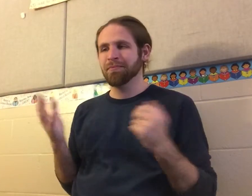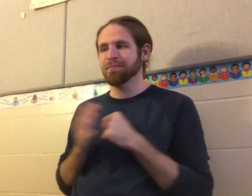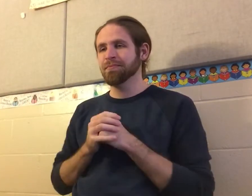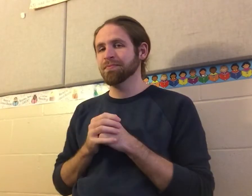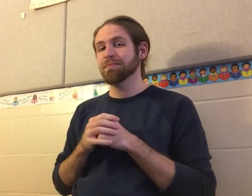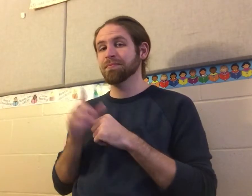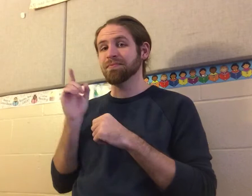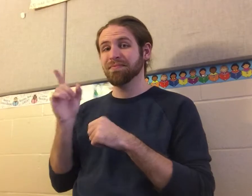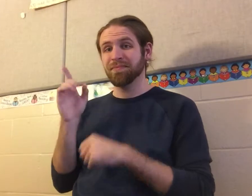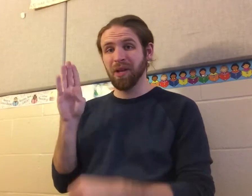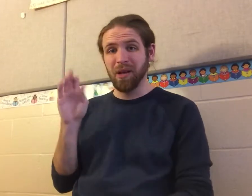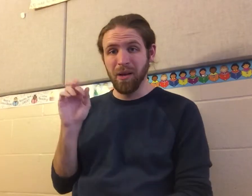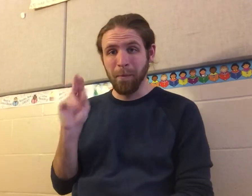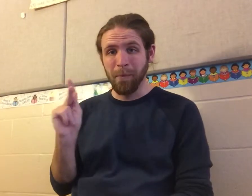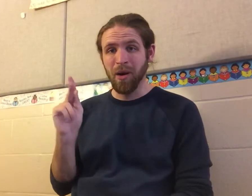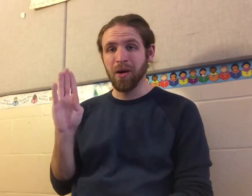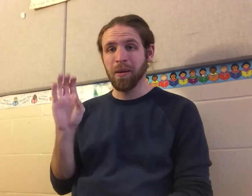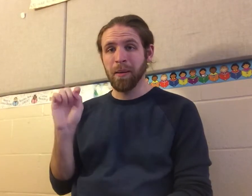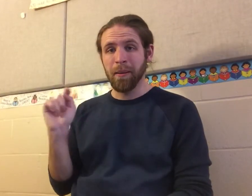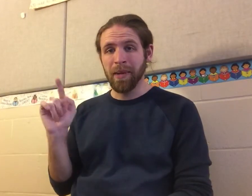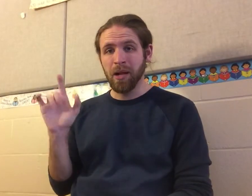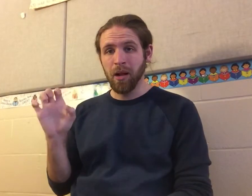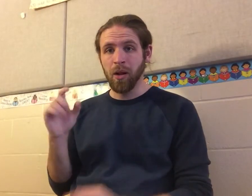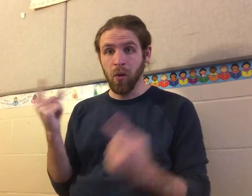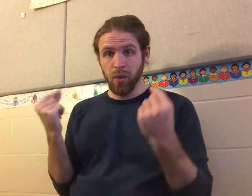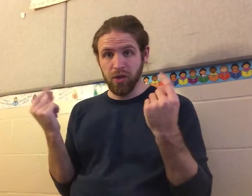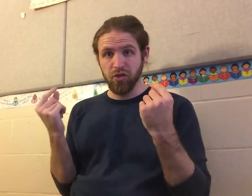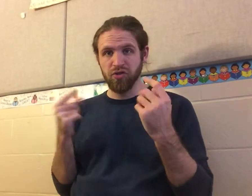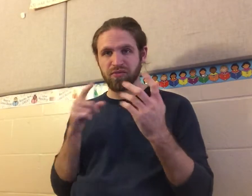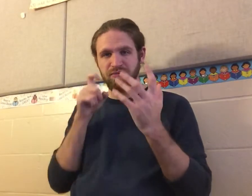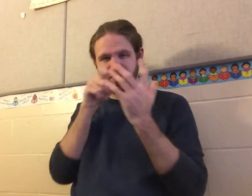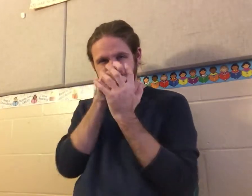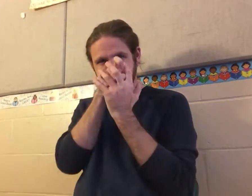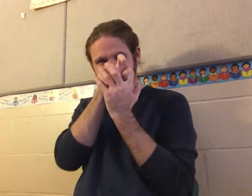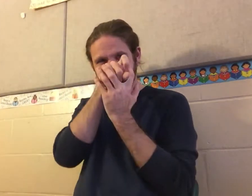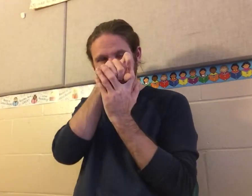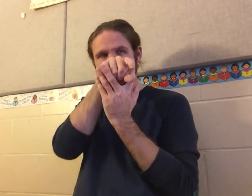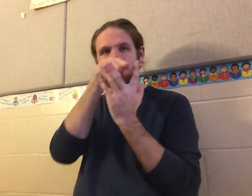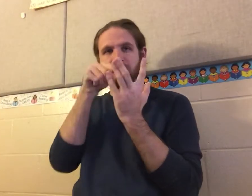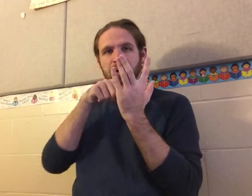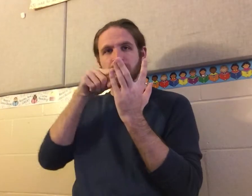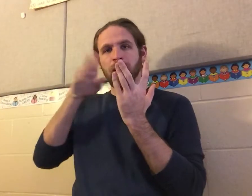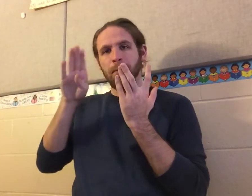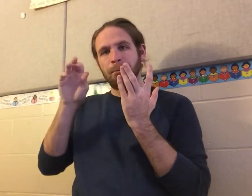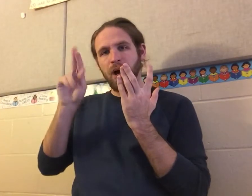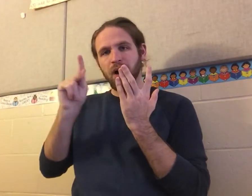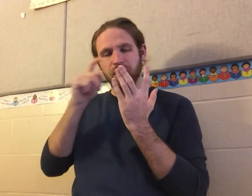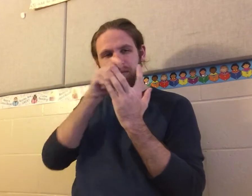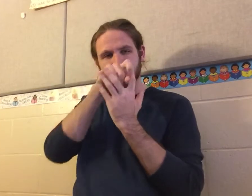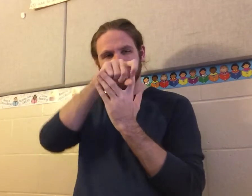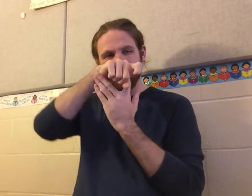Bark beetles burrow or dig under the tree's bark, creating a series of tunnels in which they lay their eggs.